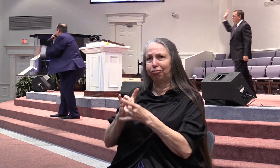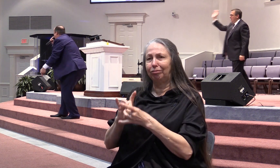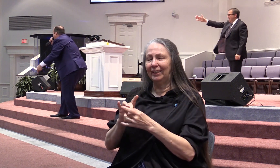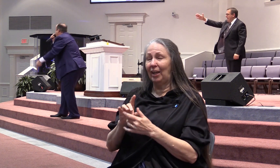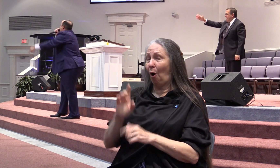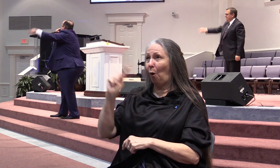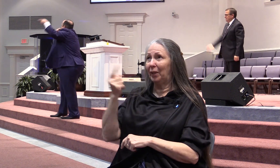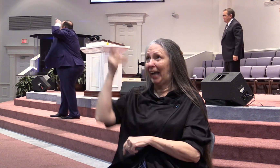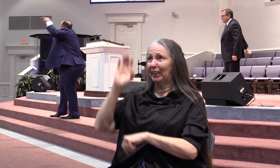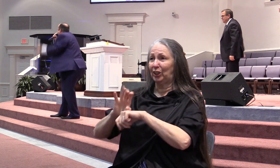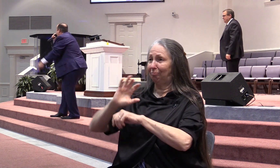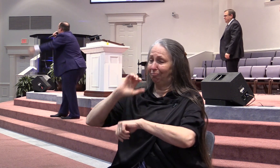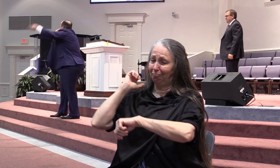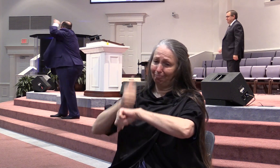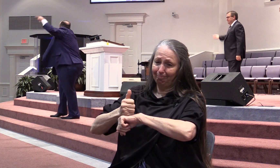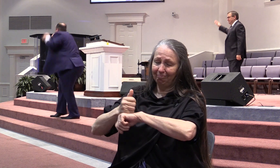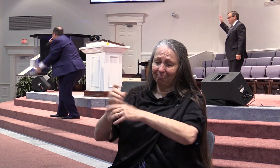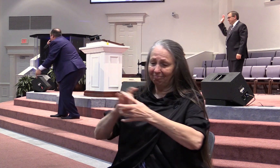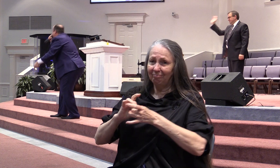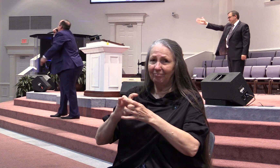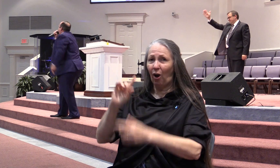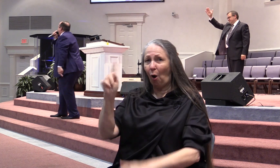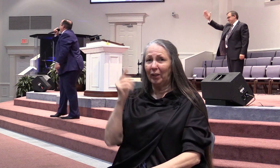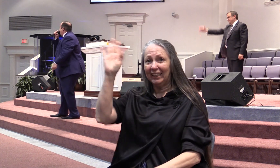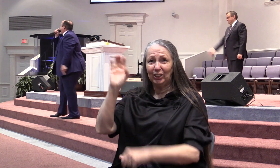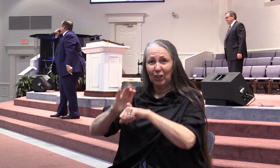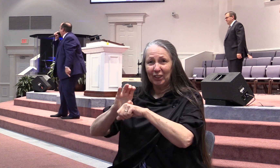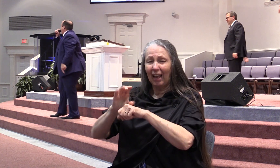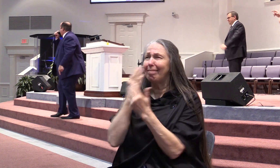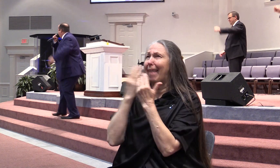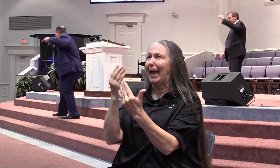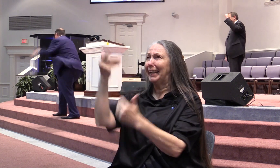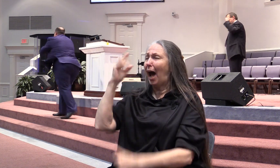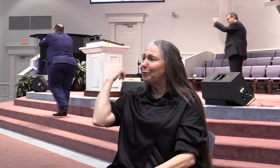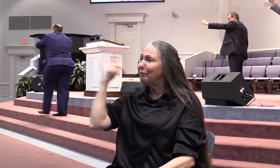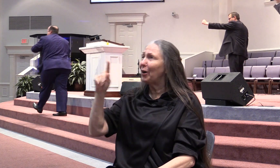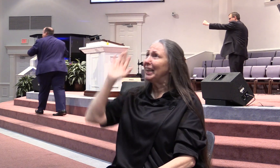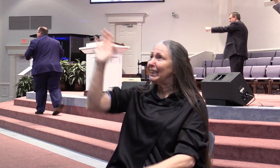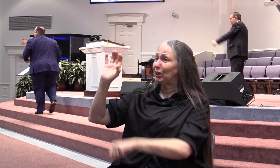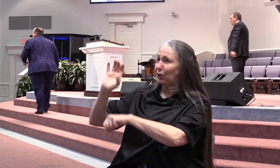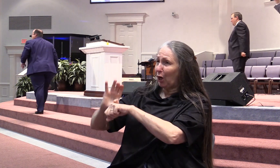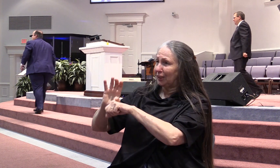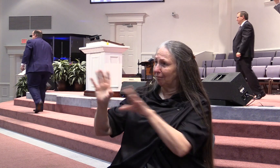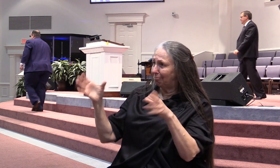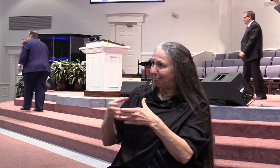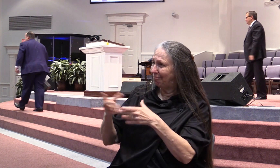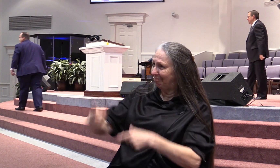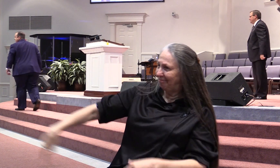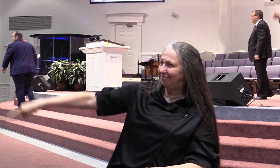the church. There's no answer except the church. I thank God for the church.